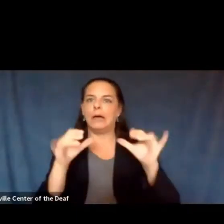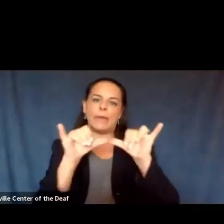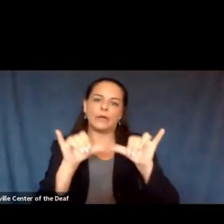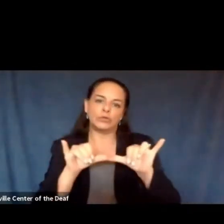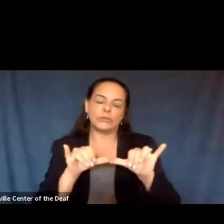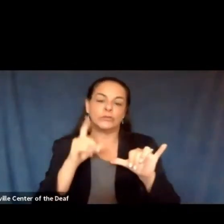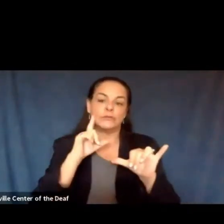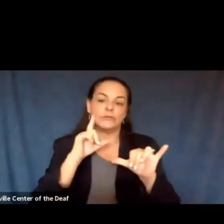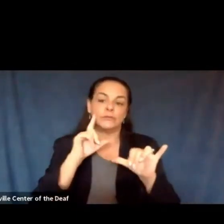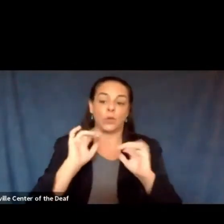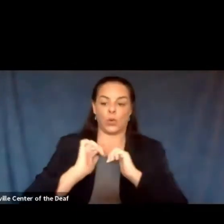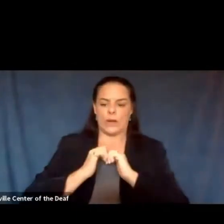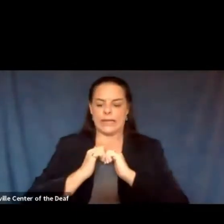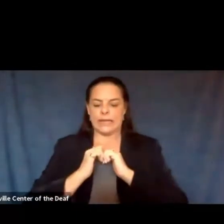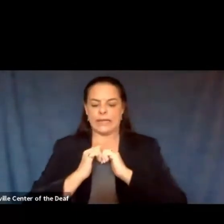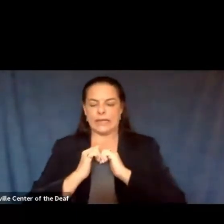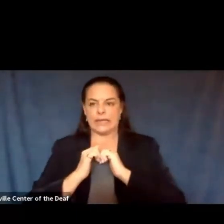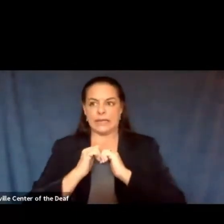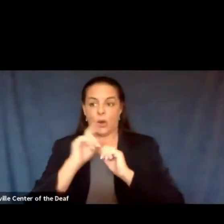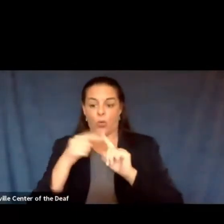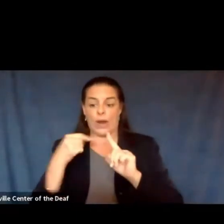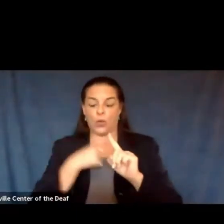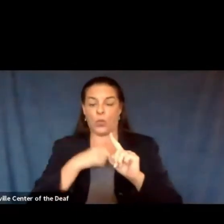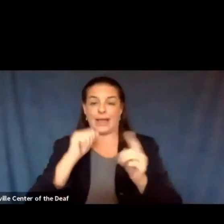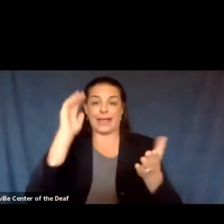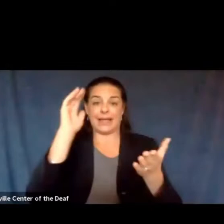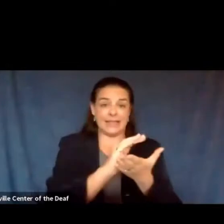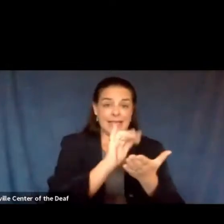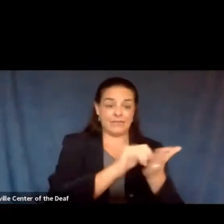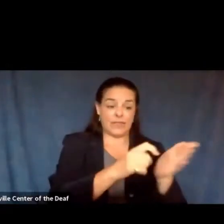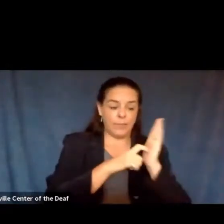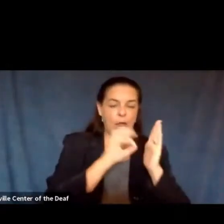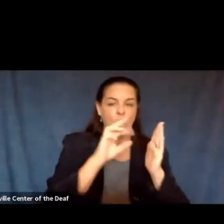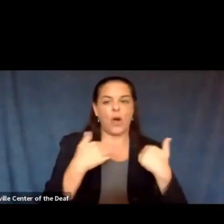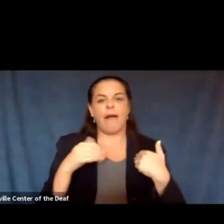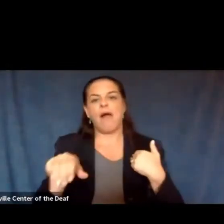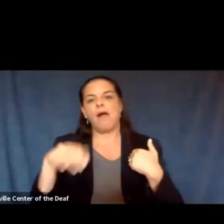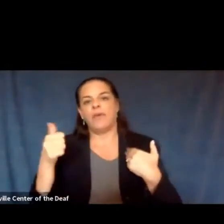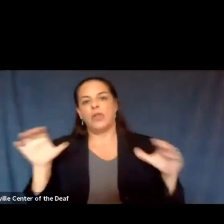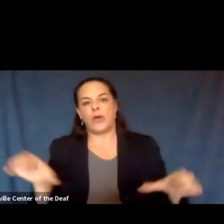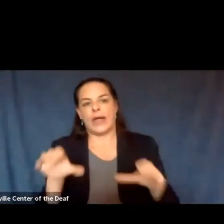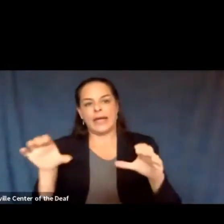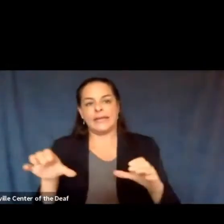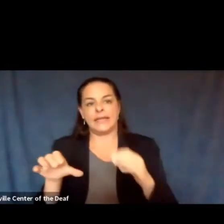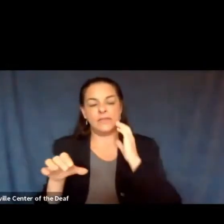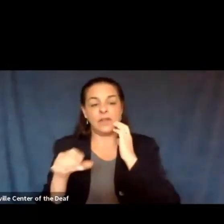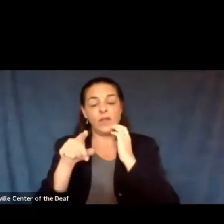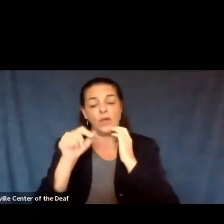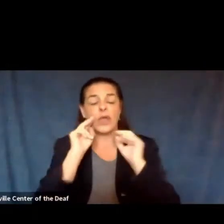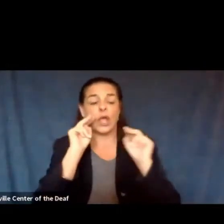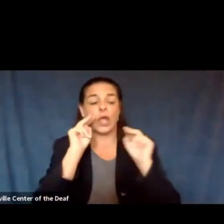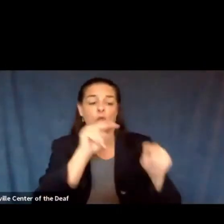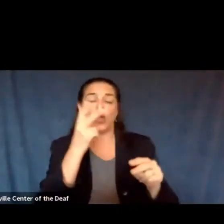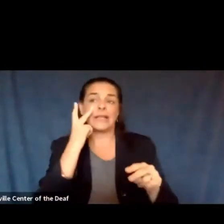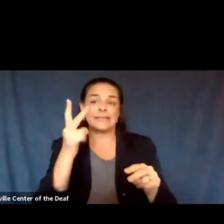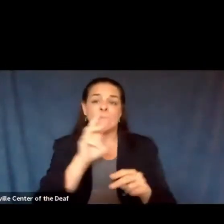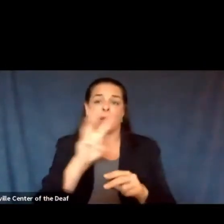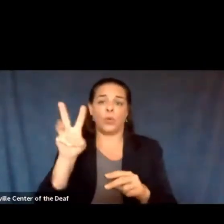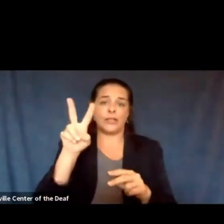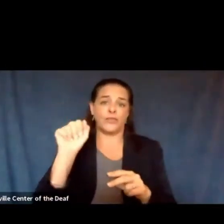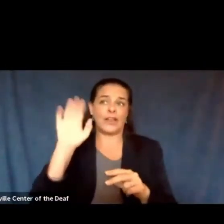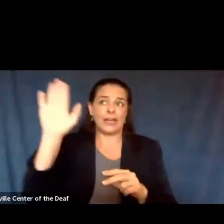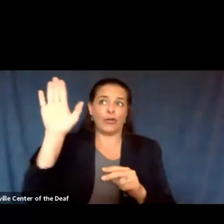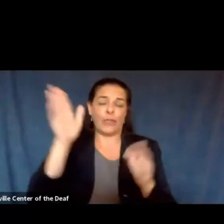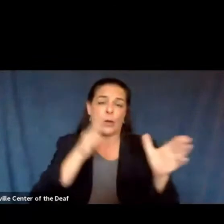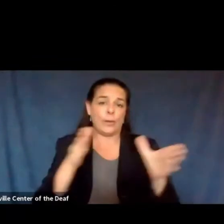we can either lift a mandate or have other activities. You can certainly go look at West Virginia's pattern. I don't